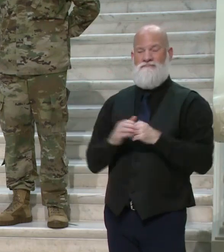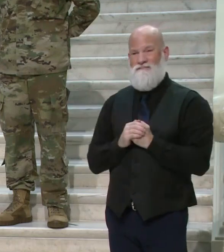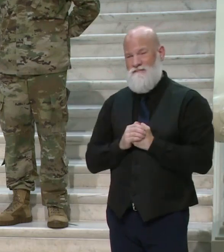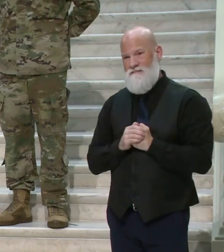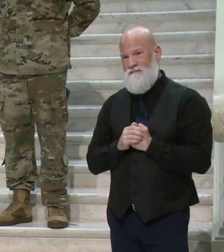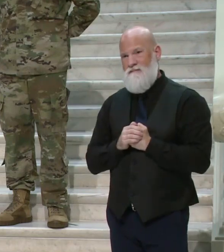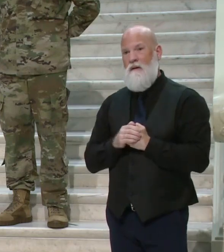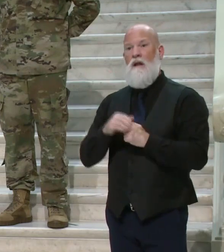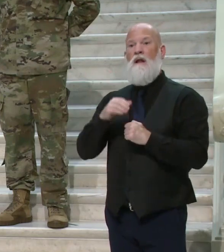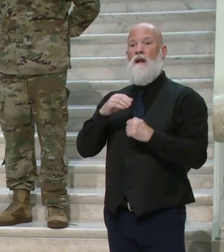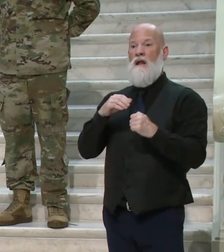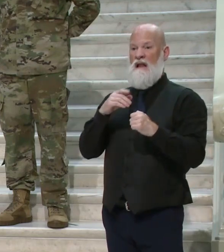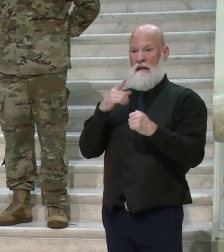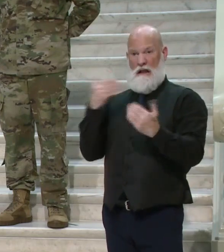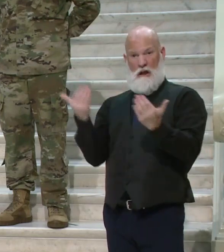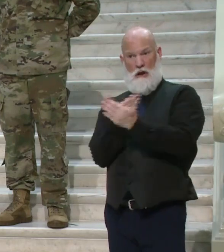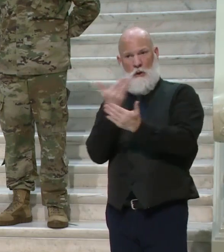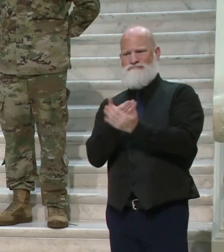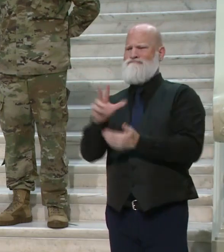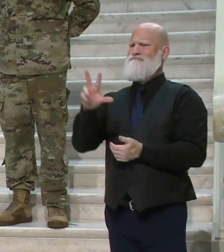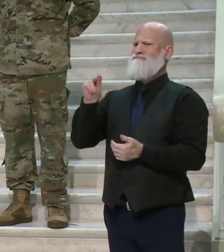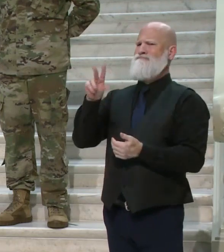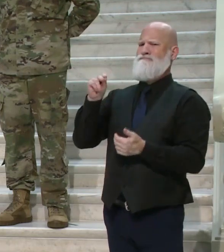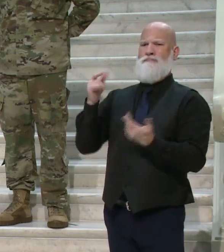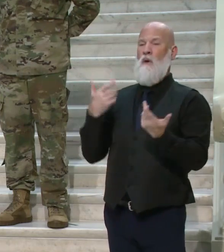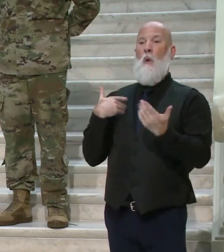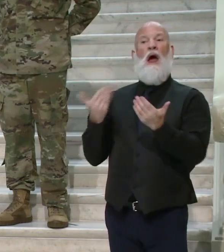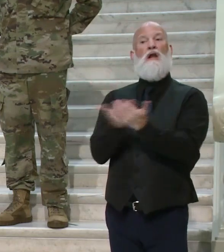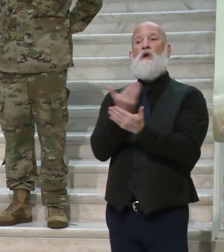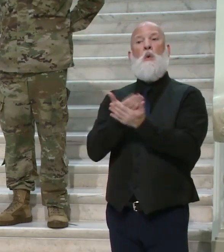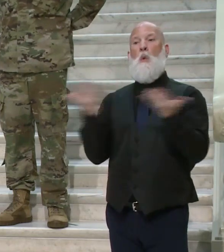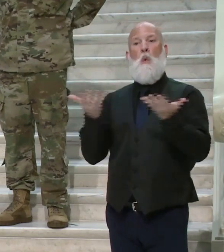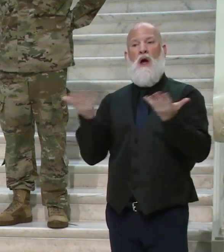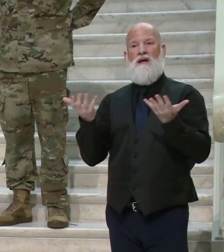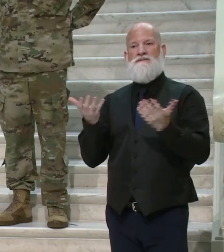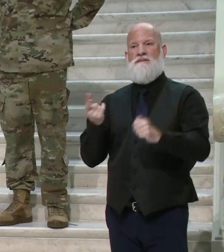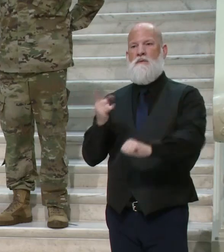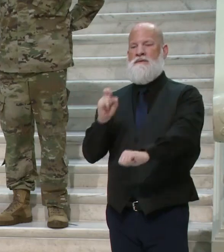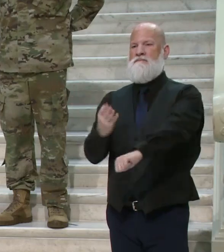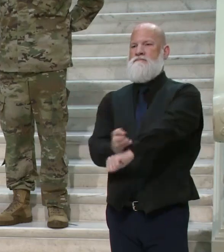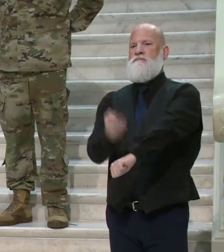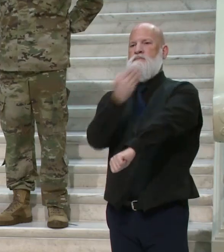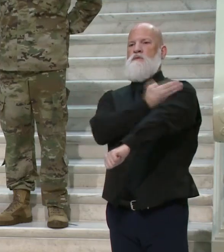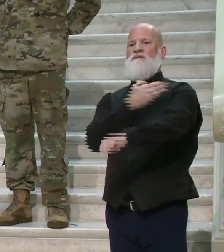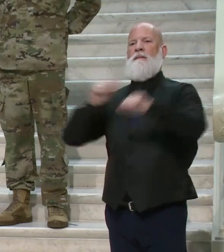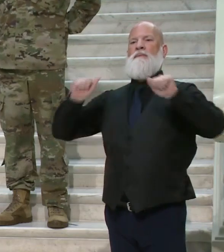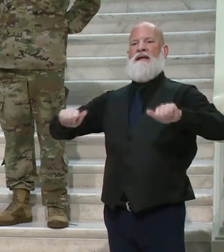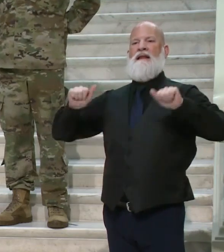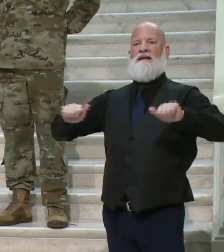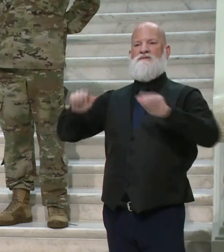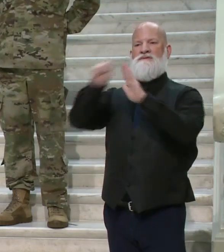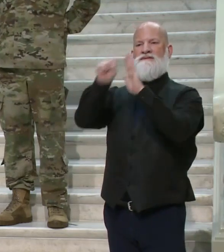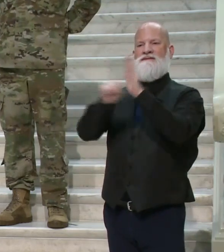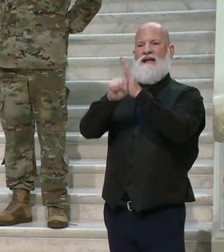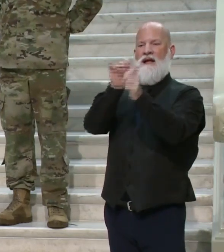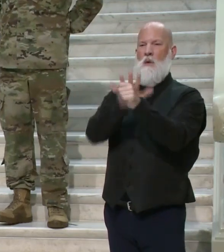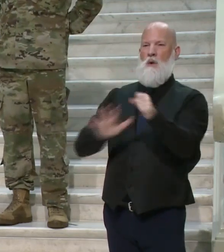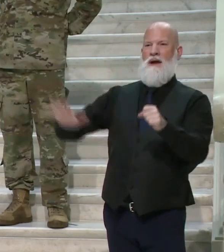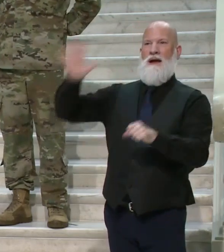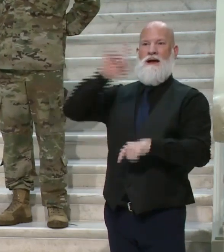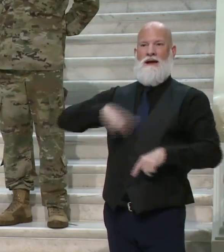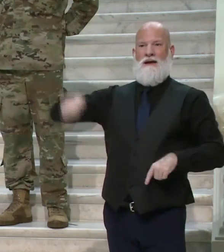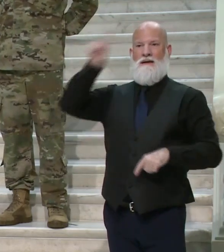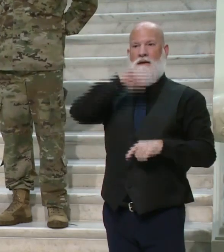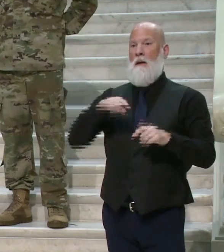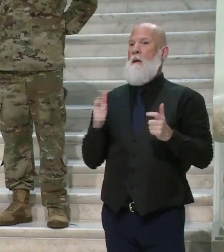something new. What's new is that we're ramping up the capacity to do it statewide at a level that we didn't have. And